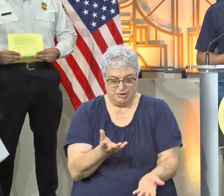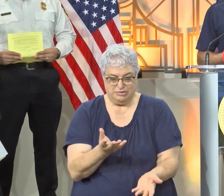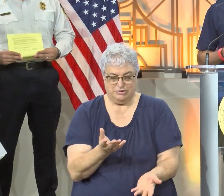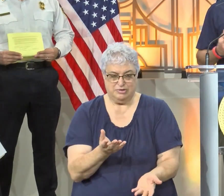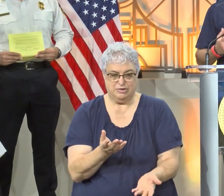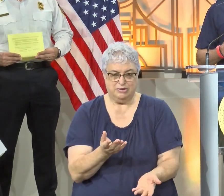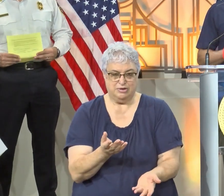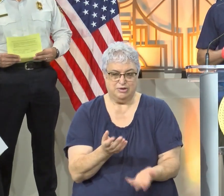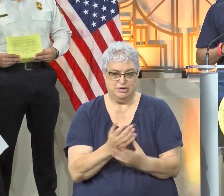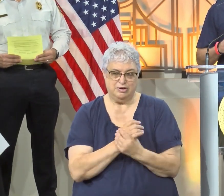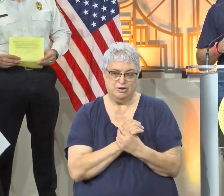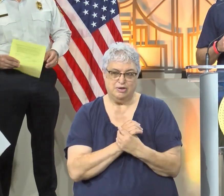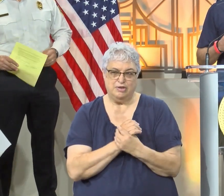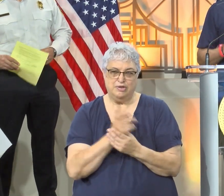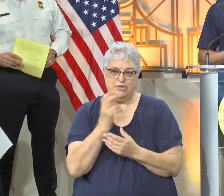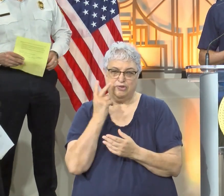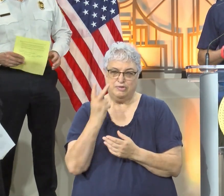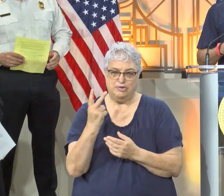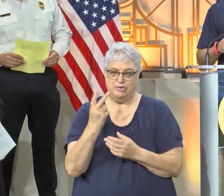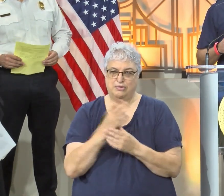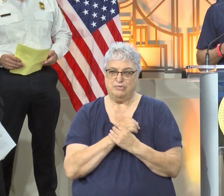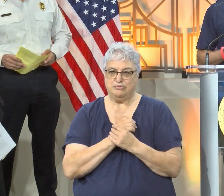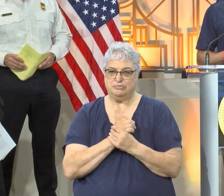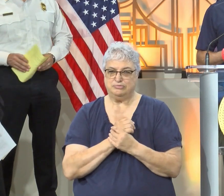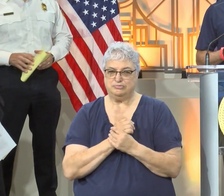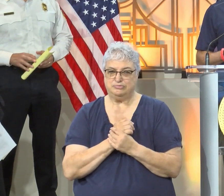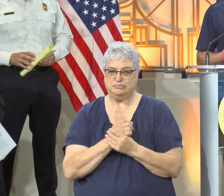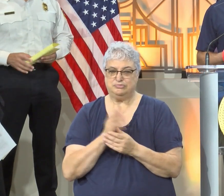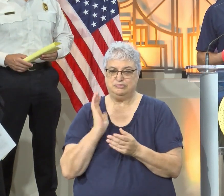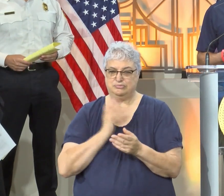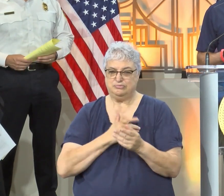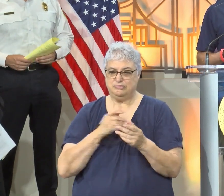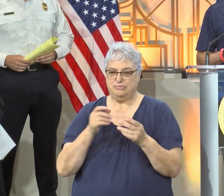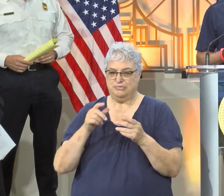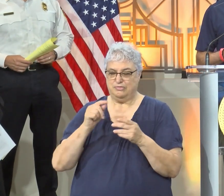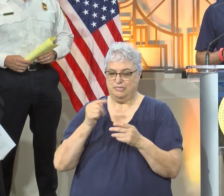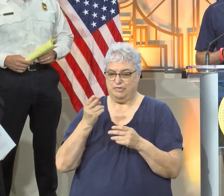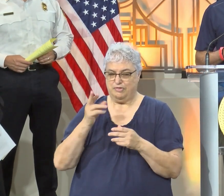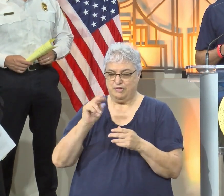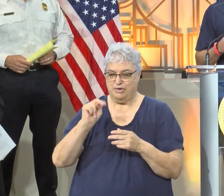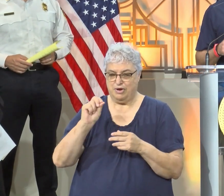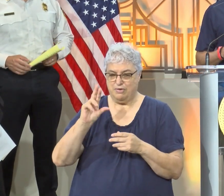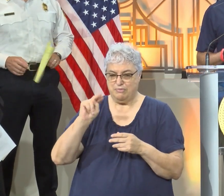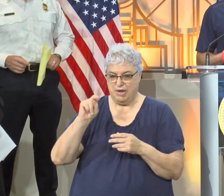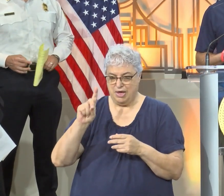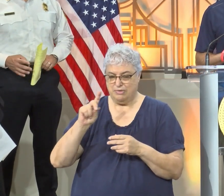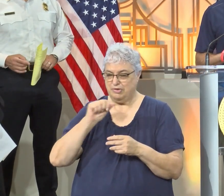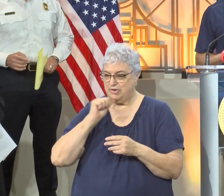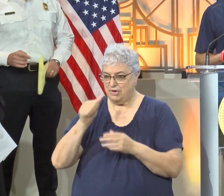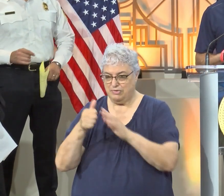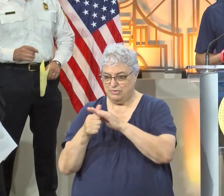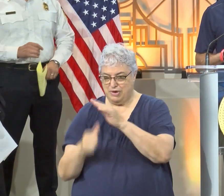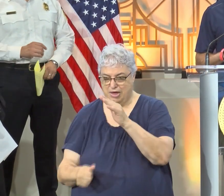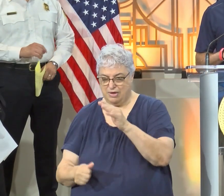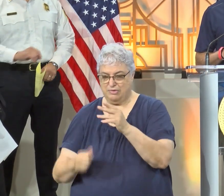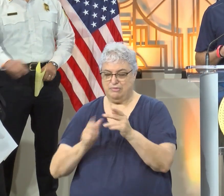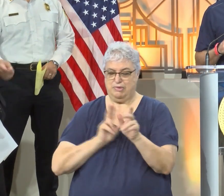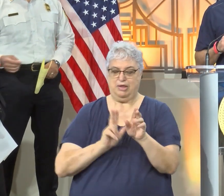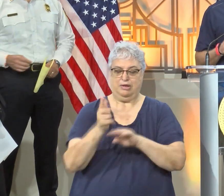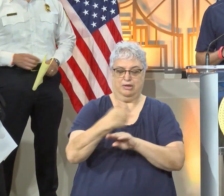I'll give you, well, 2 pieces. One is our slogan, "Turn around, don't drown." While we're not